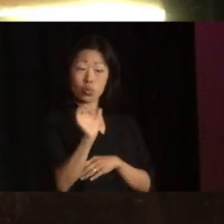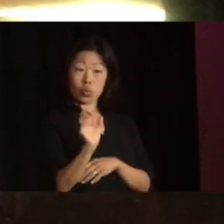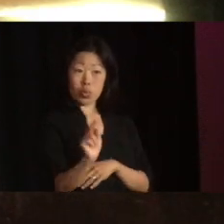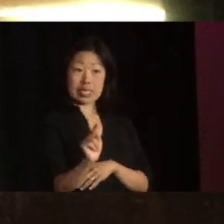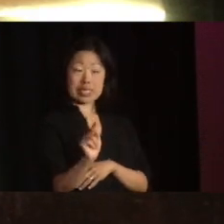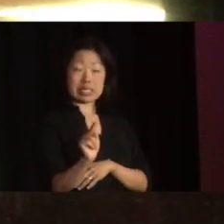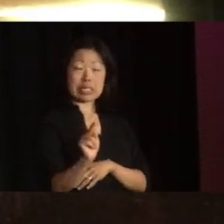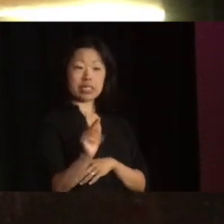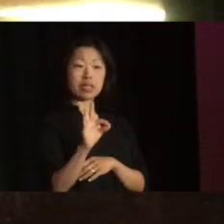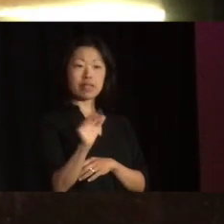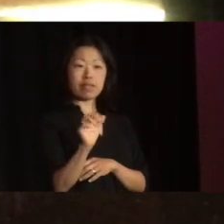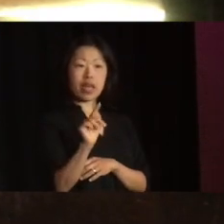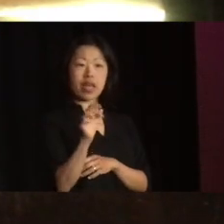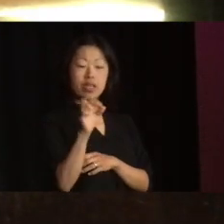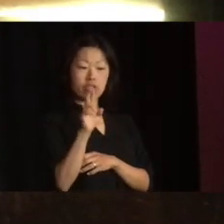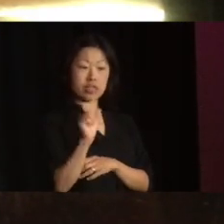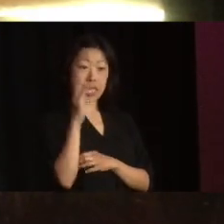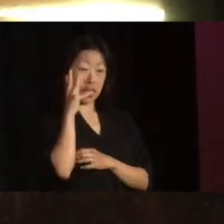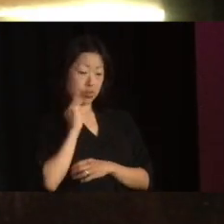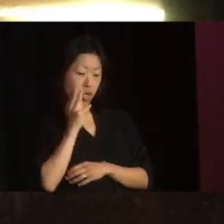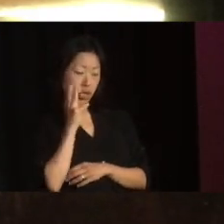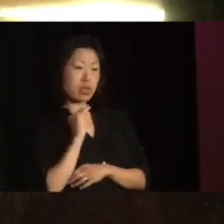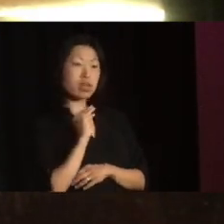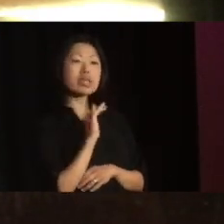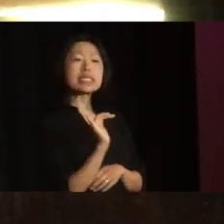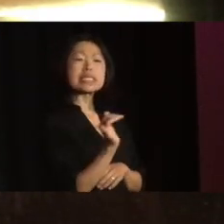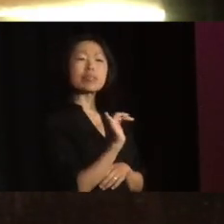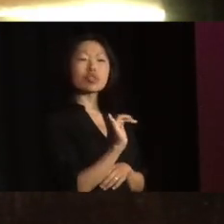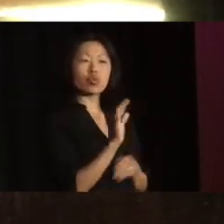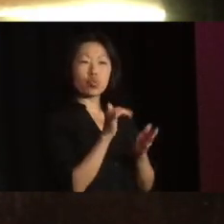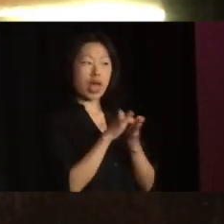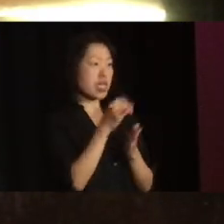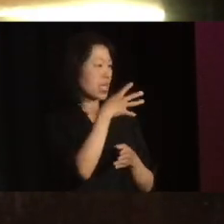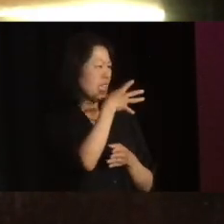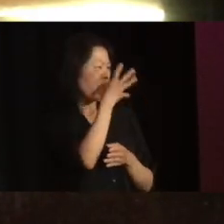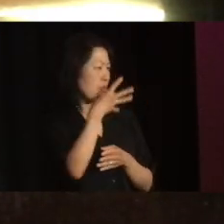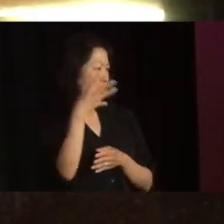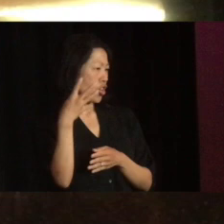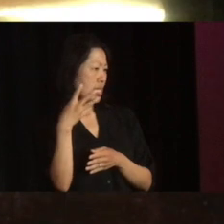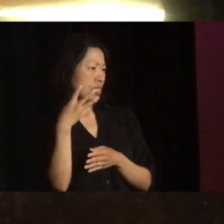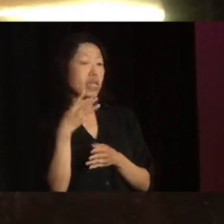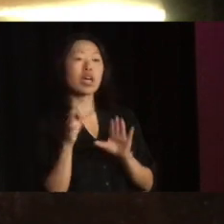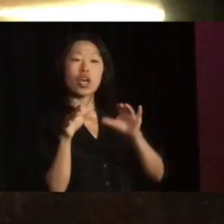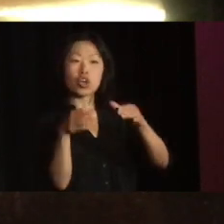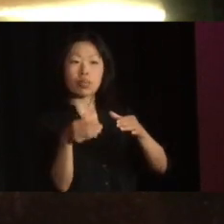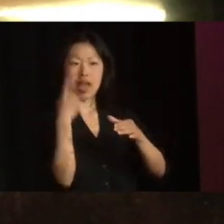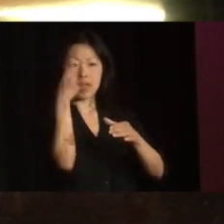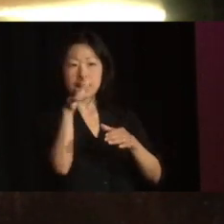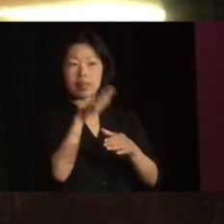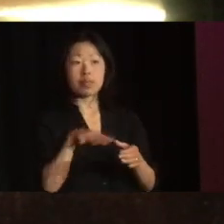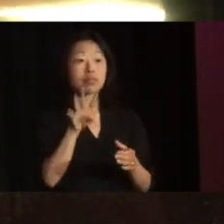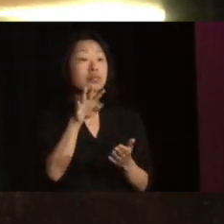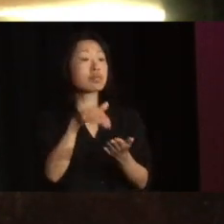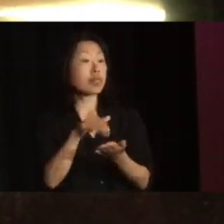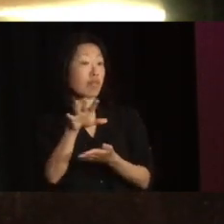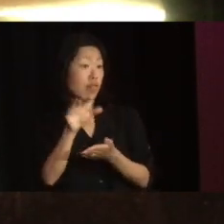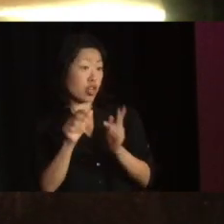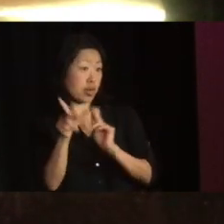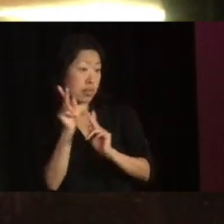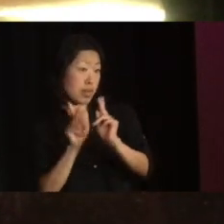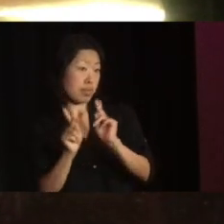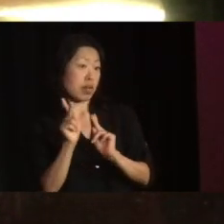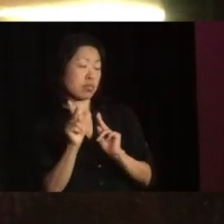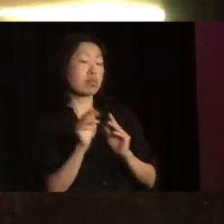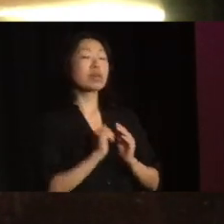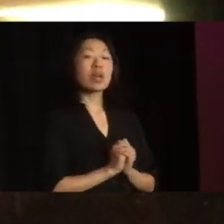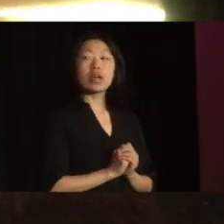experienced at higher rates were also similar to some of the immigrant group, which I think had about 4,500 people in it. I